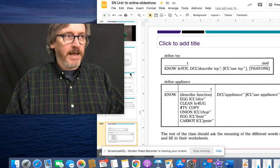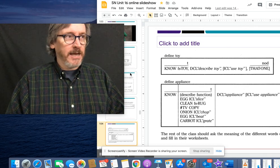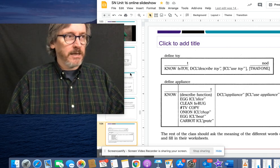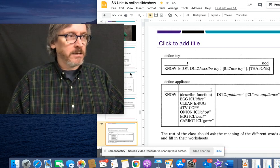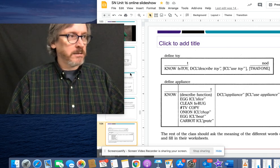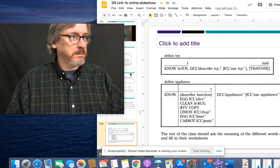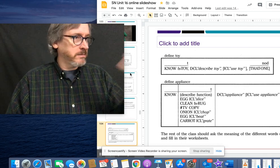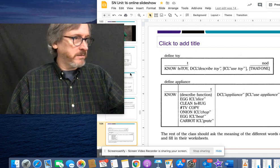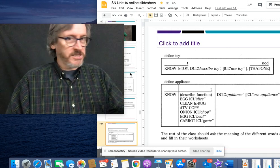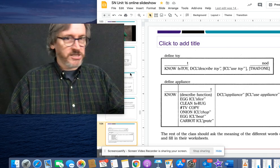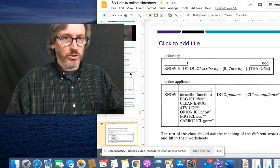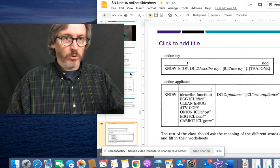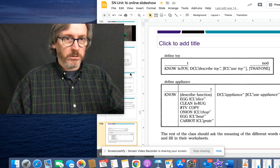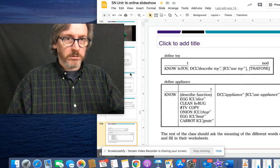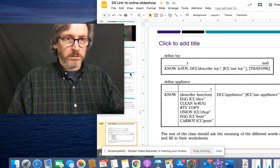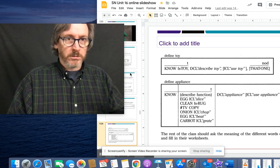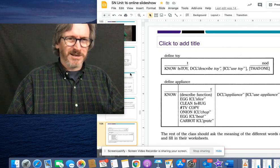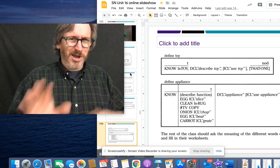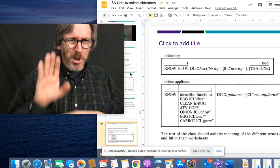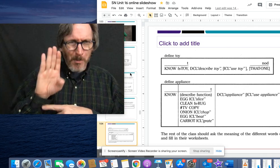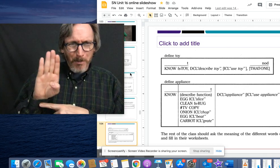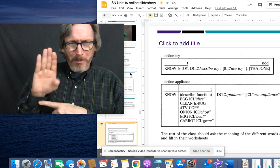what's this tool?